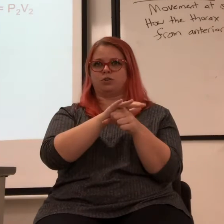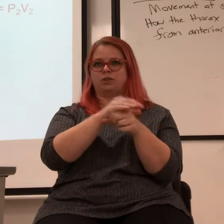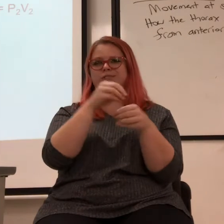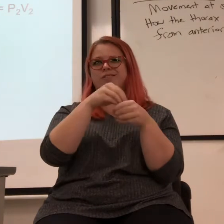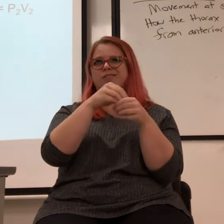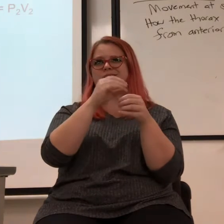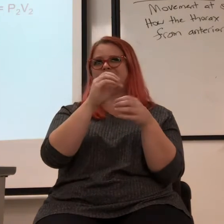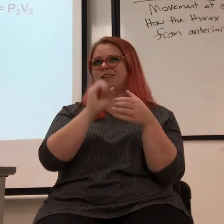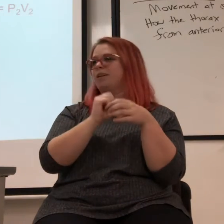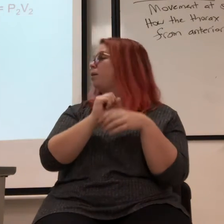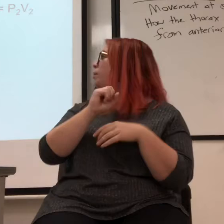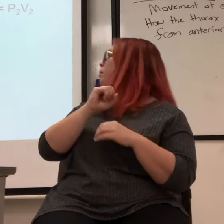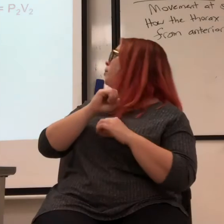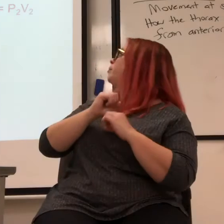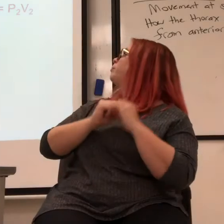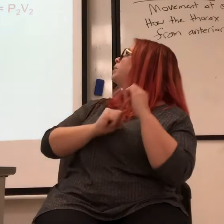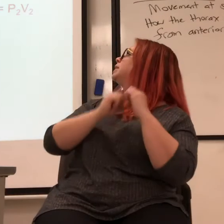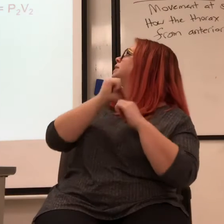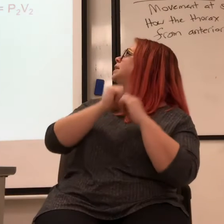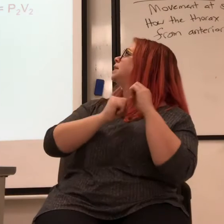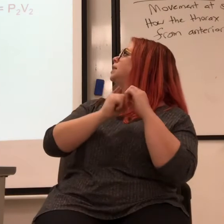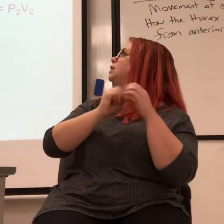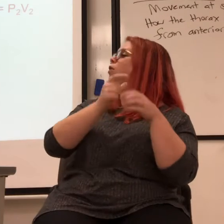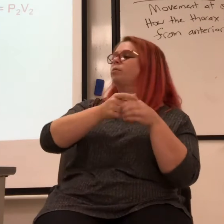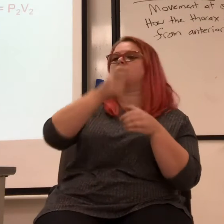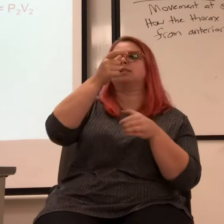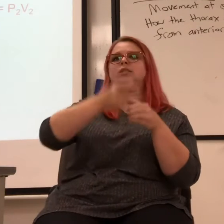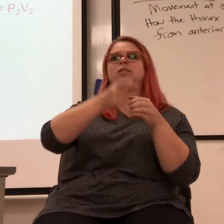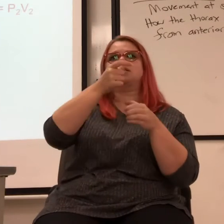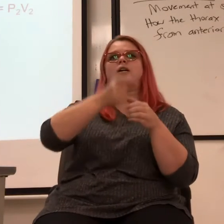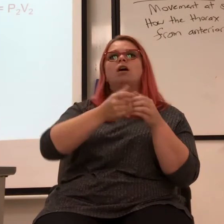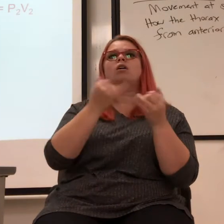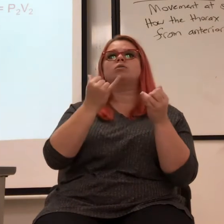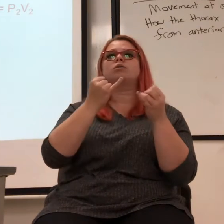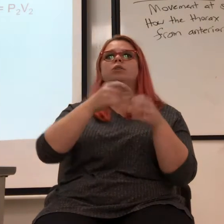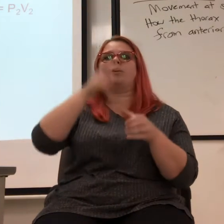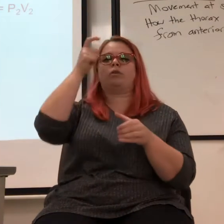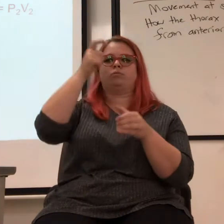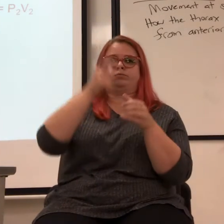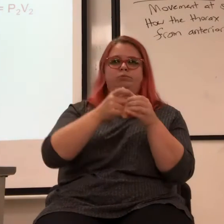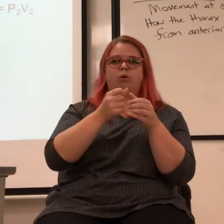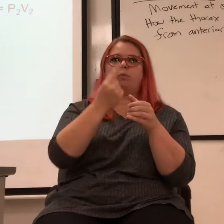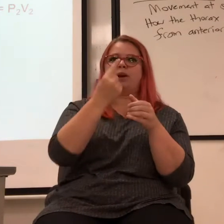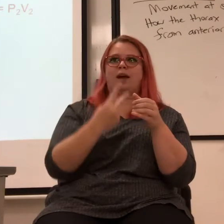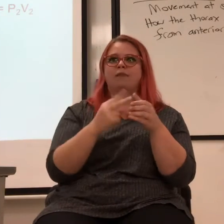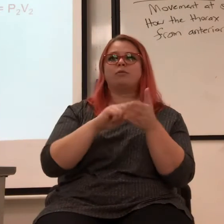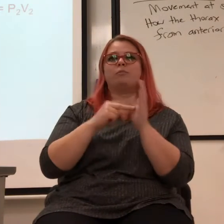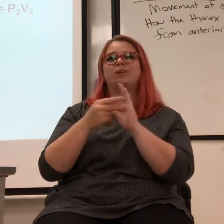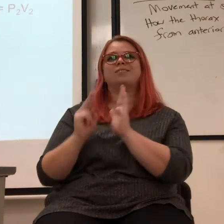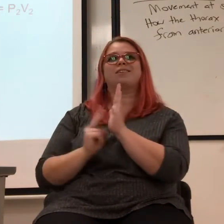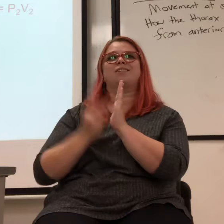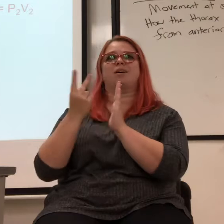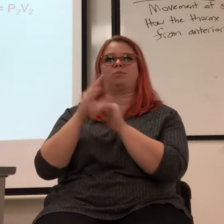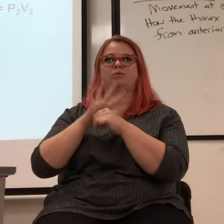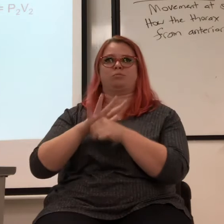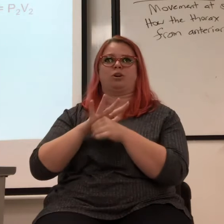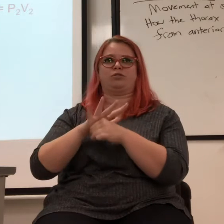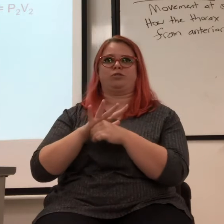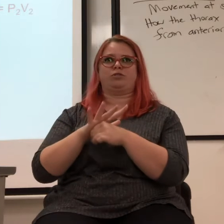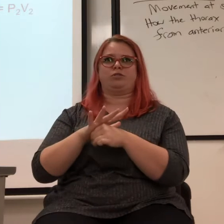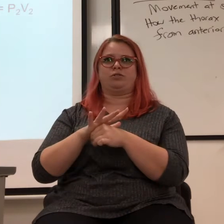now they reduce the volume by half and it doubles the pressure. Okay?